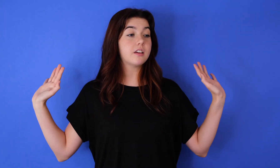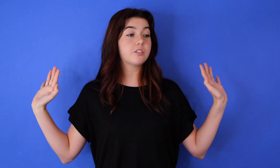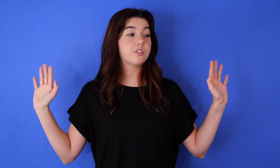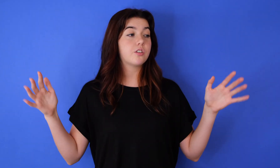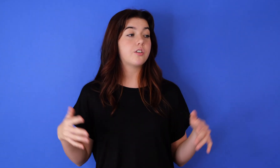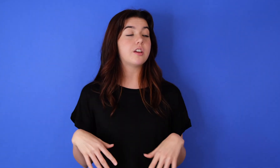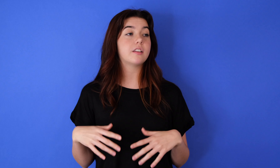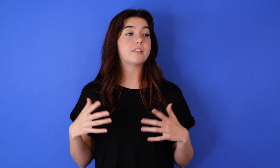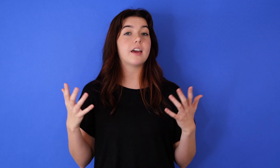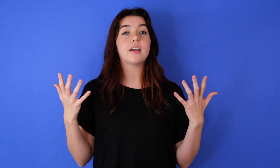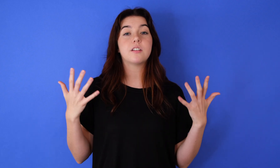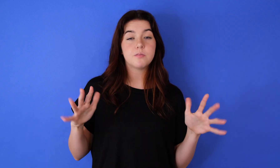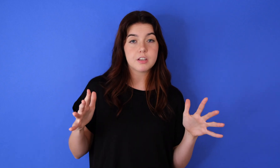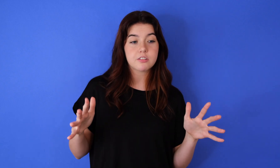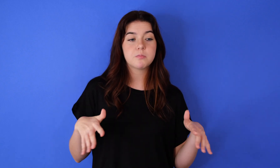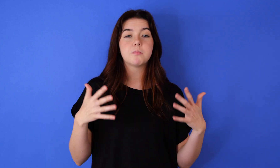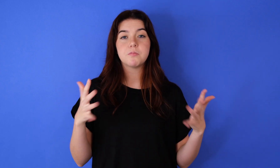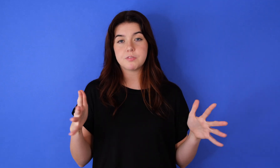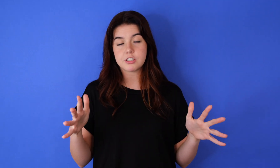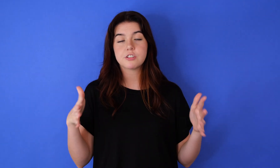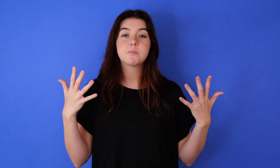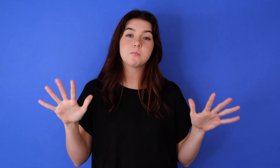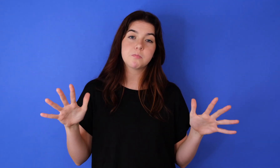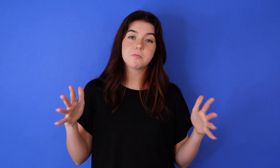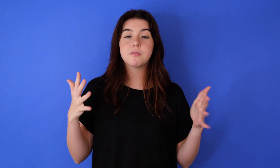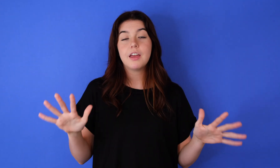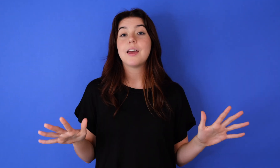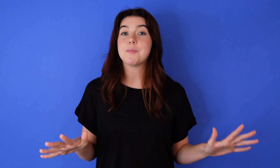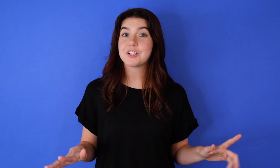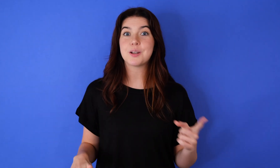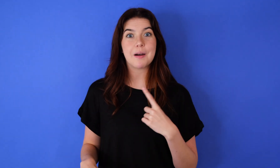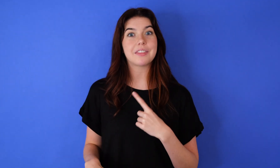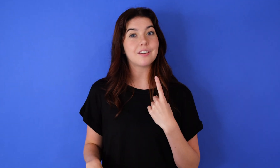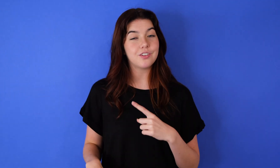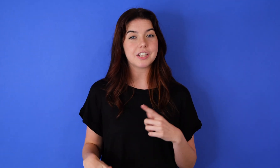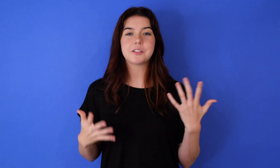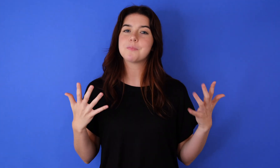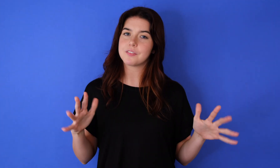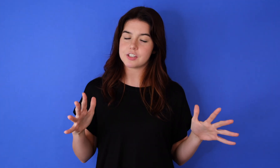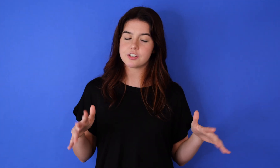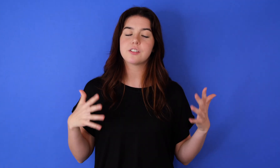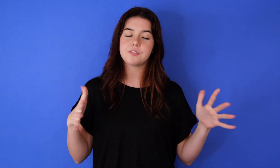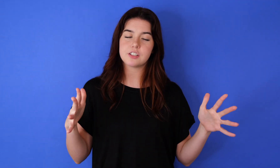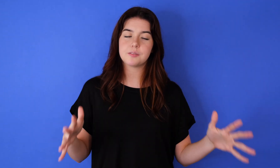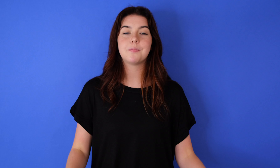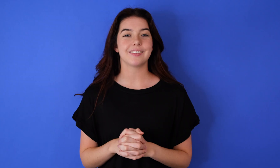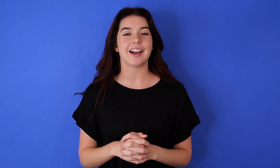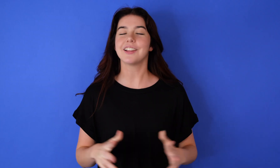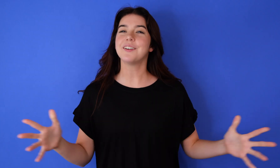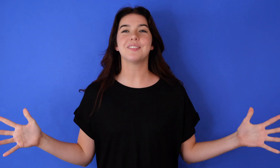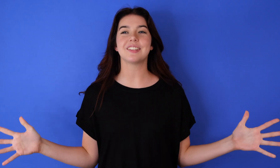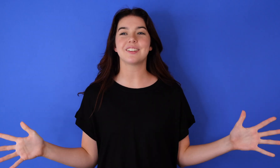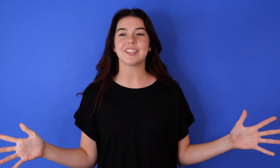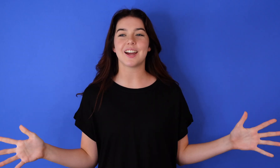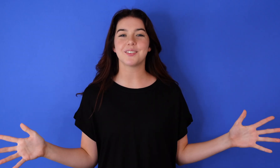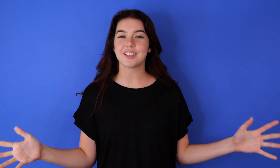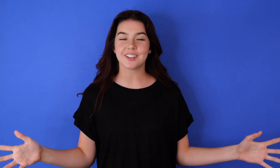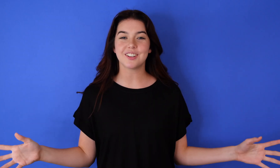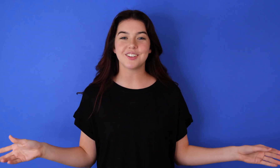this, or you can say this, fish. And make sure you're mouthing fish, fish, fish. I love every single time that we learn new